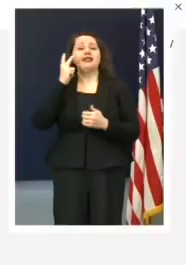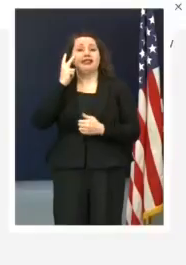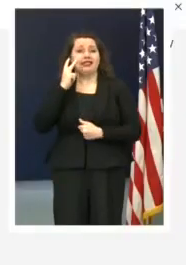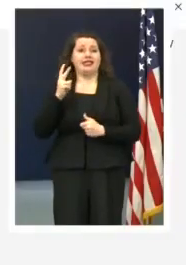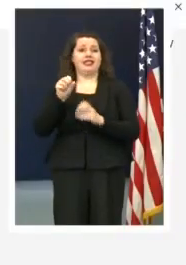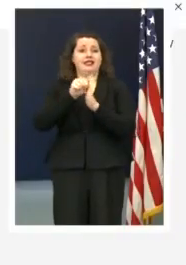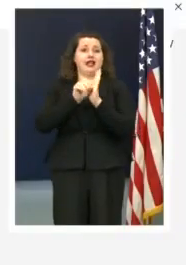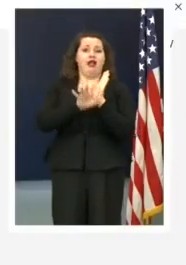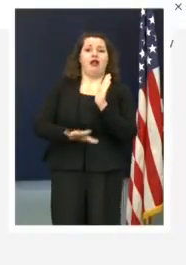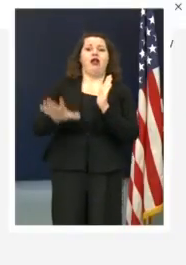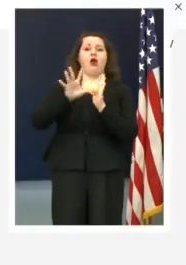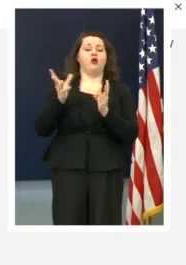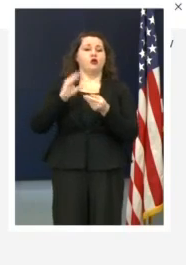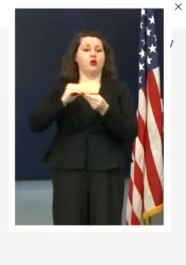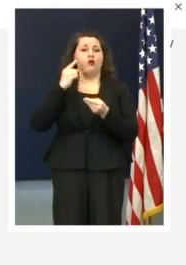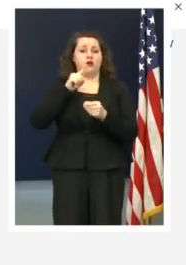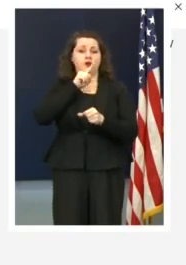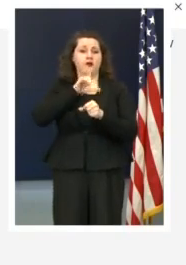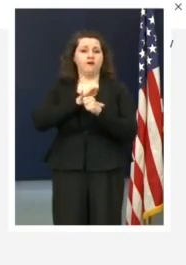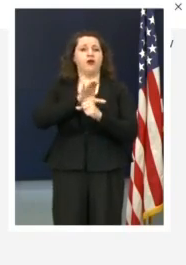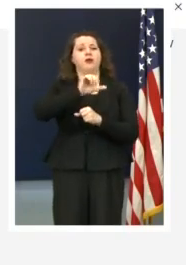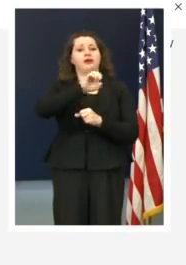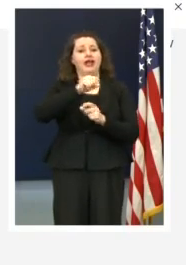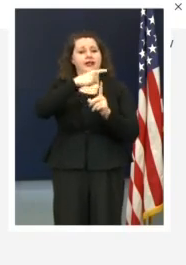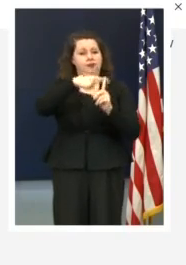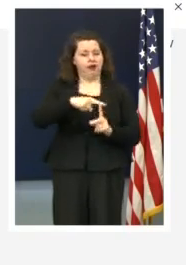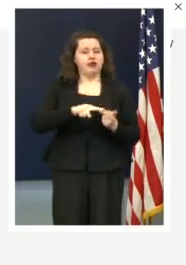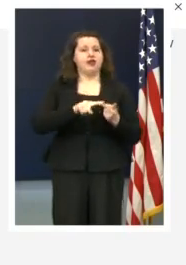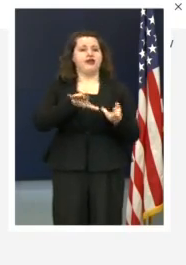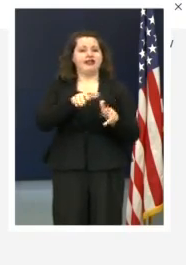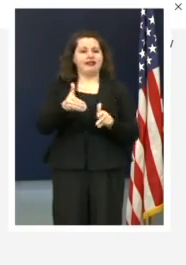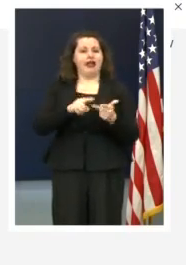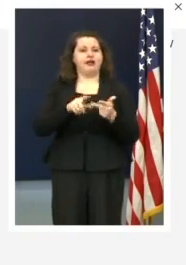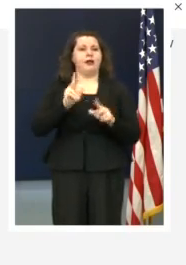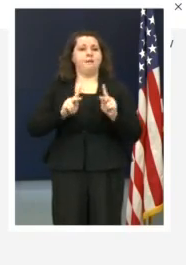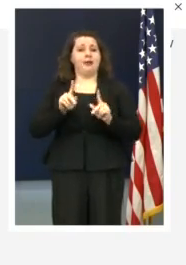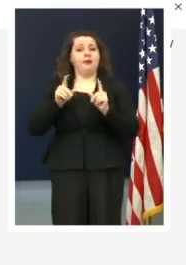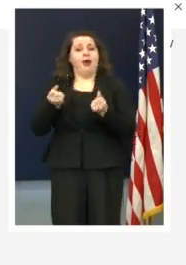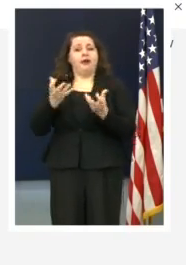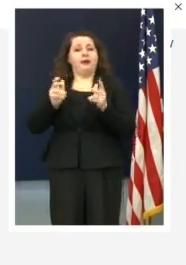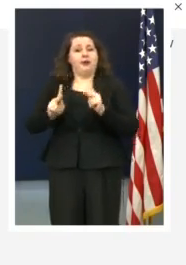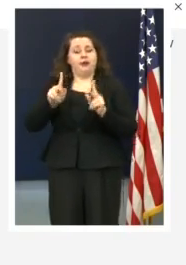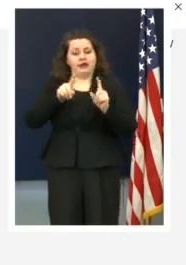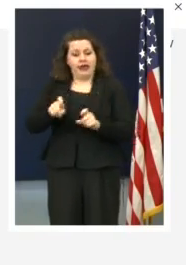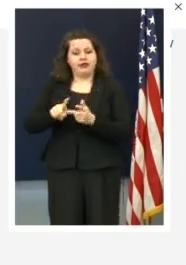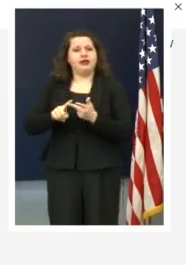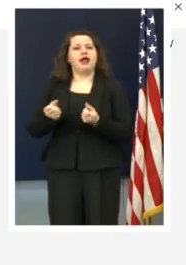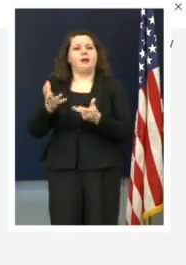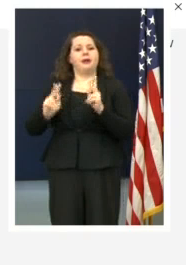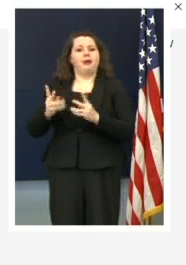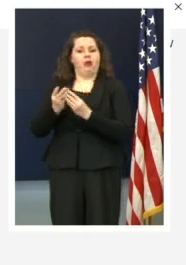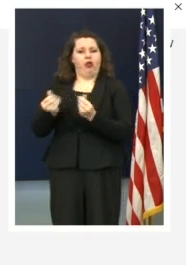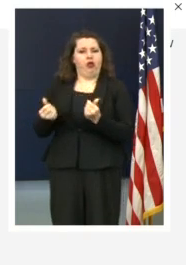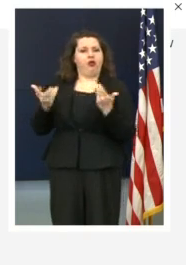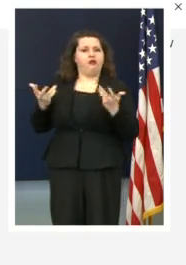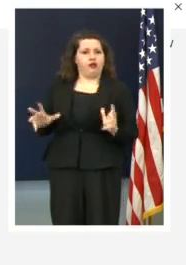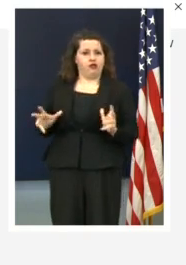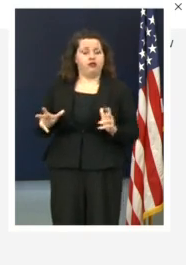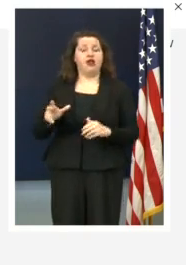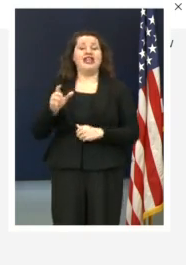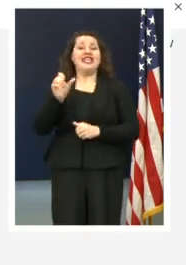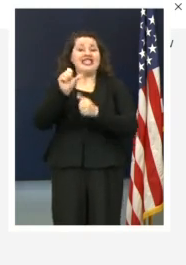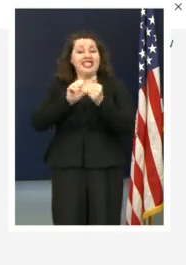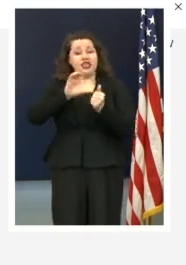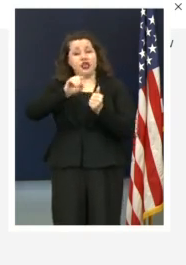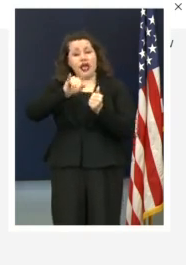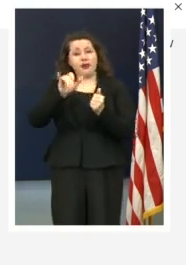for confirmed cases, deaths, people tested, and cases recovered. You can hover over any county on the